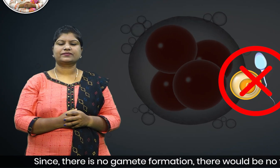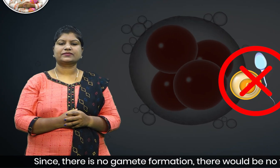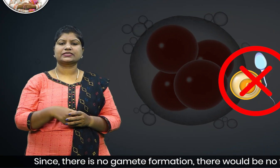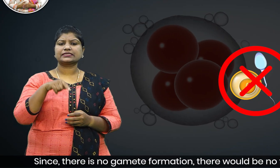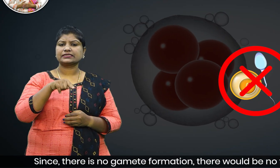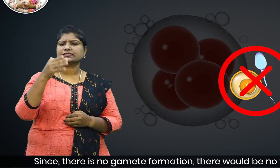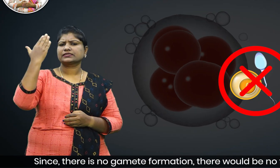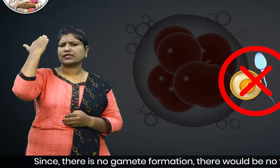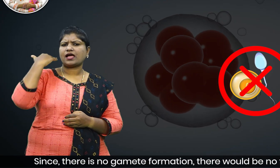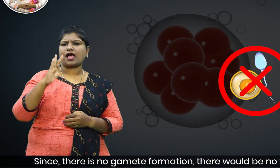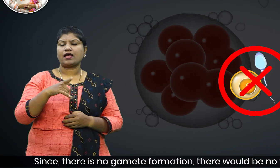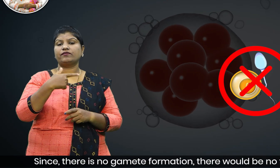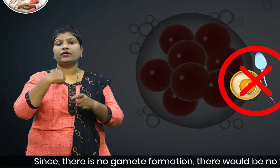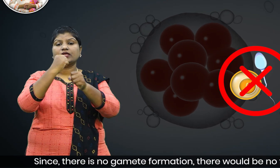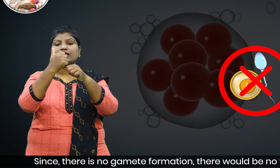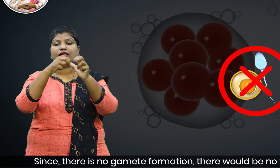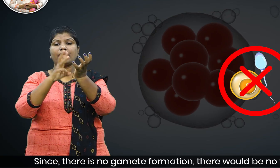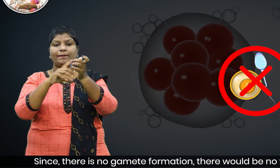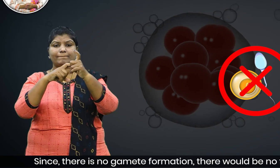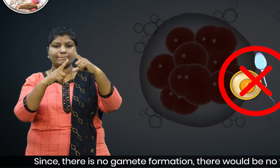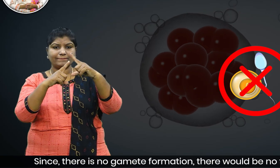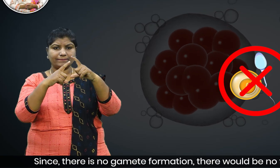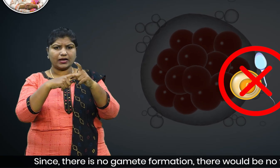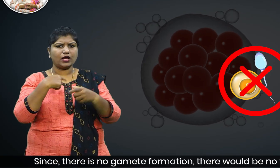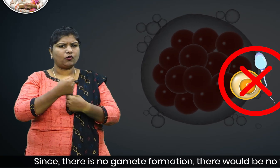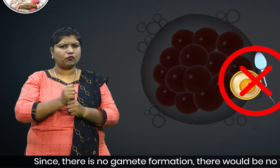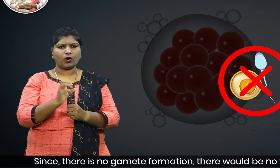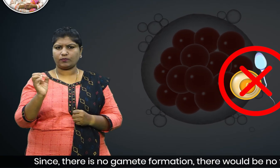Since there is no gamete formation,